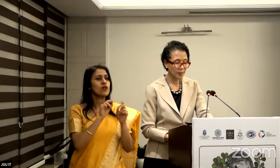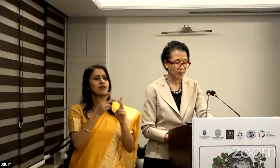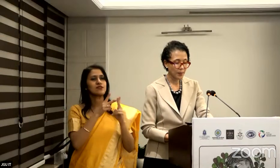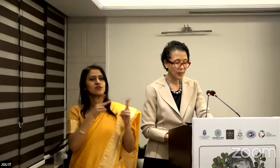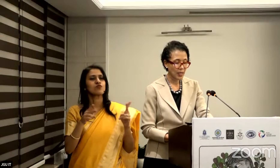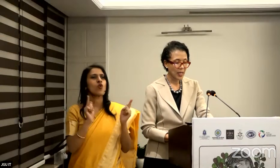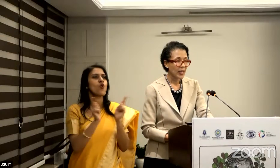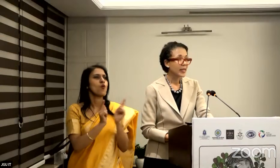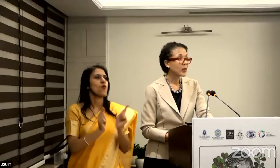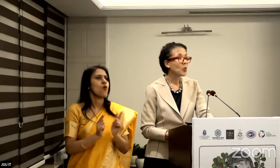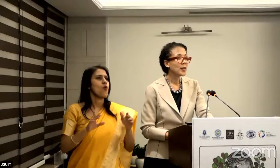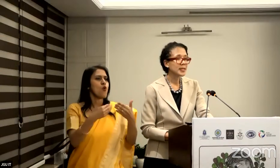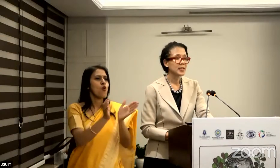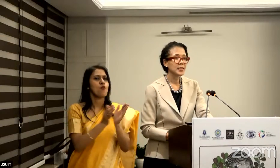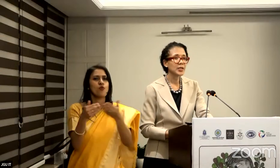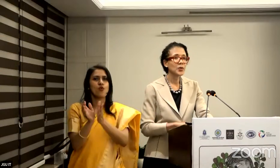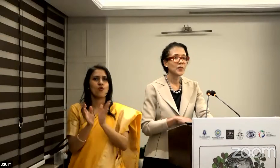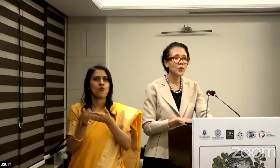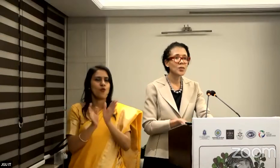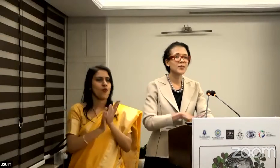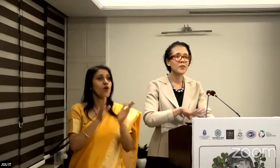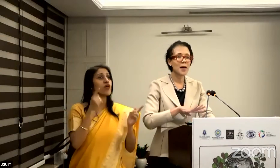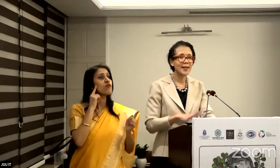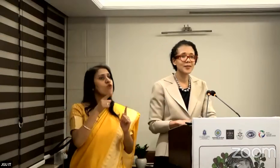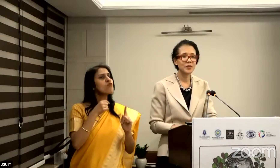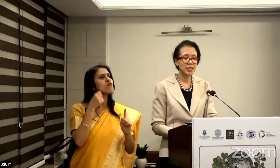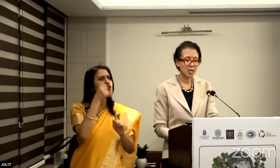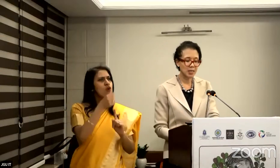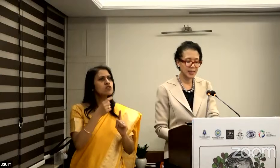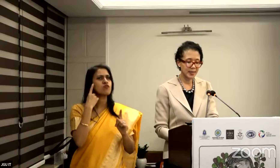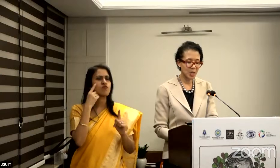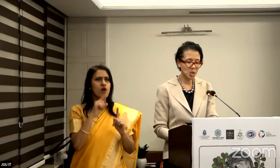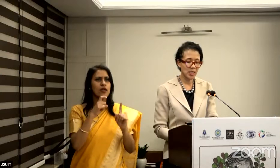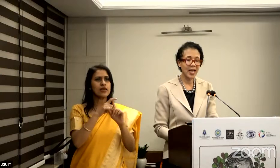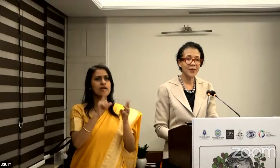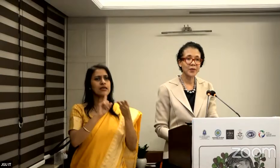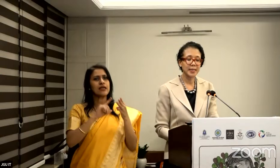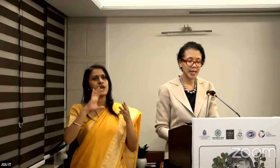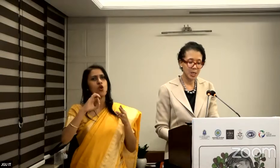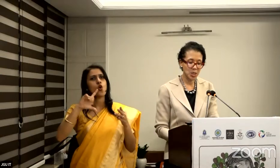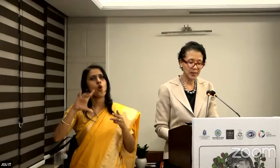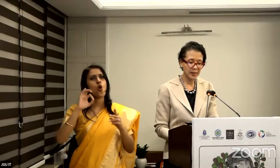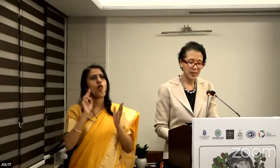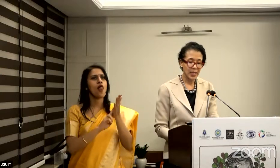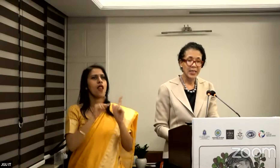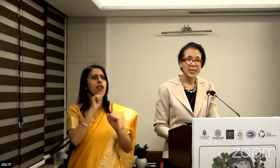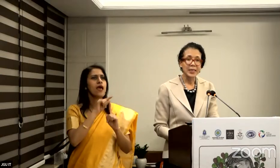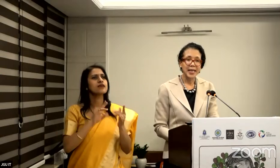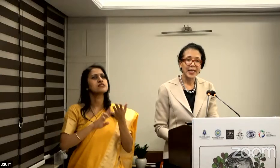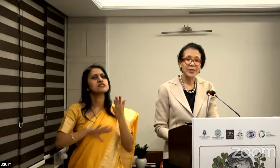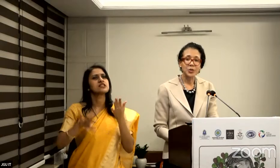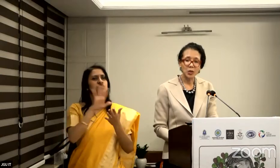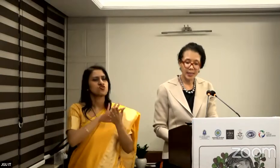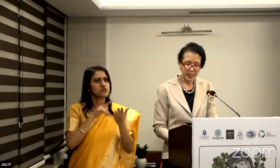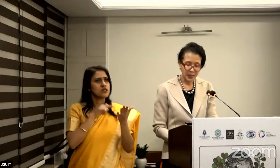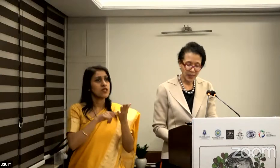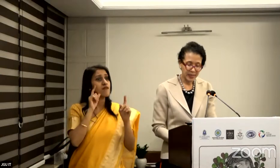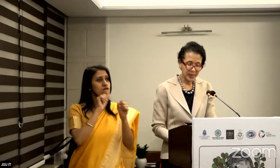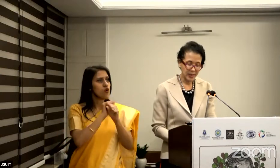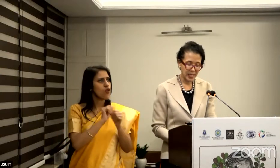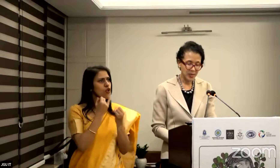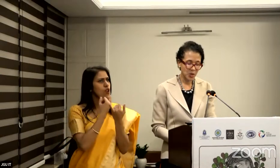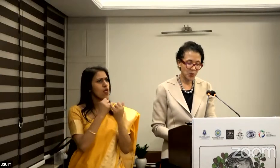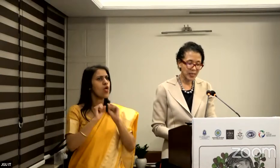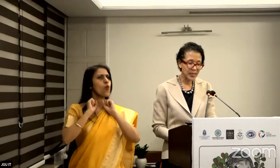economies. Yet it wasn't until the force of massive decolonization in Africa and Asia led newly